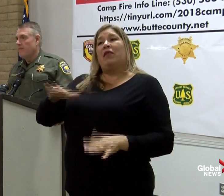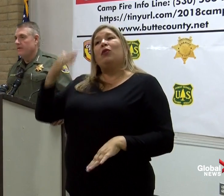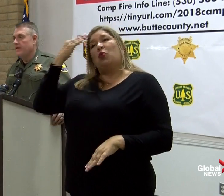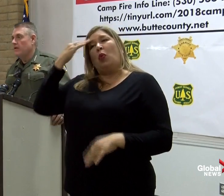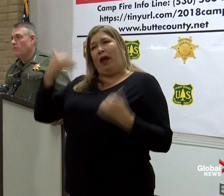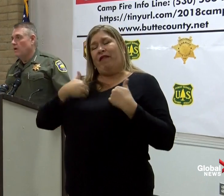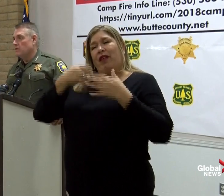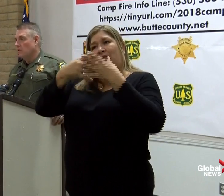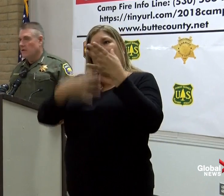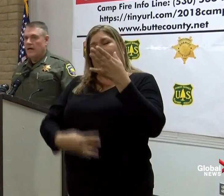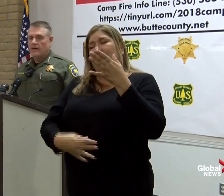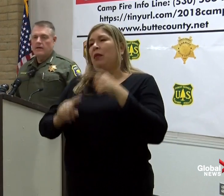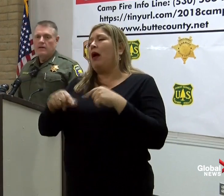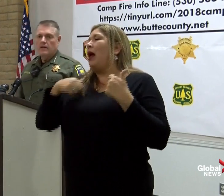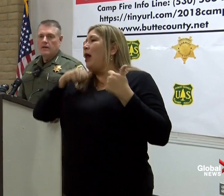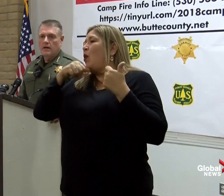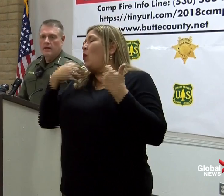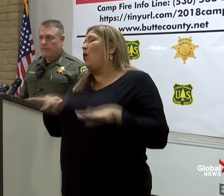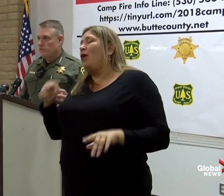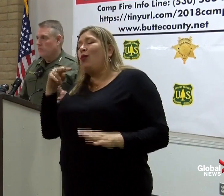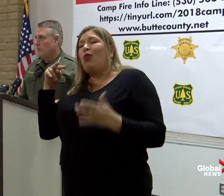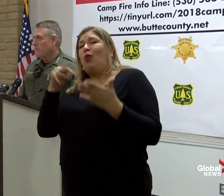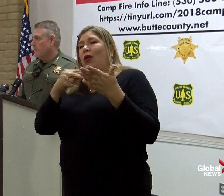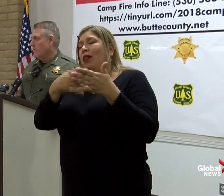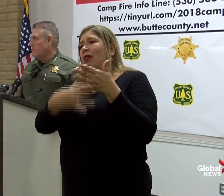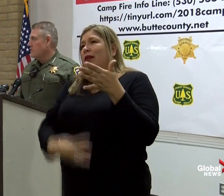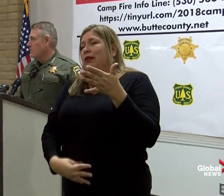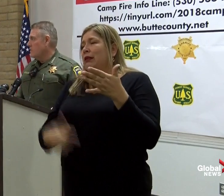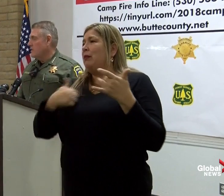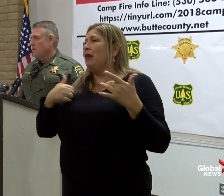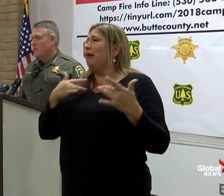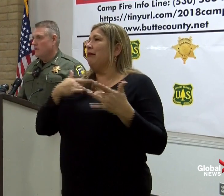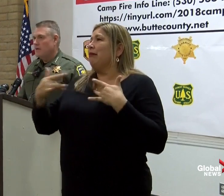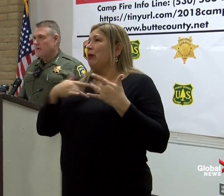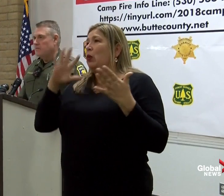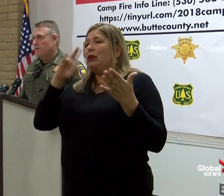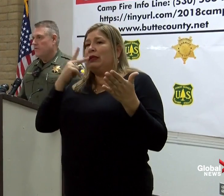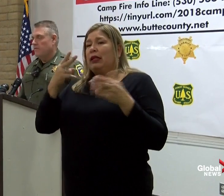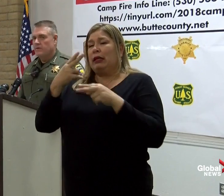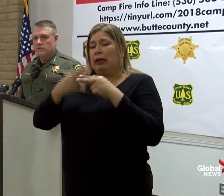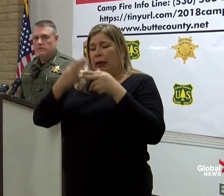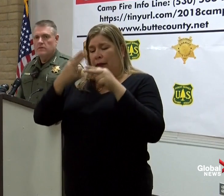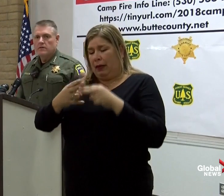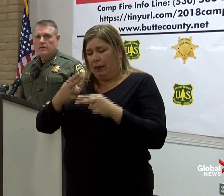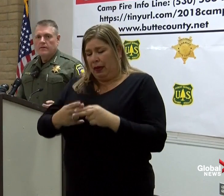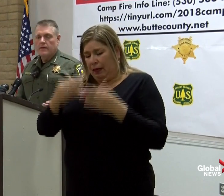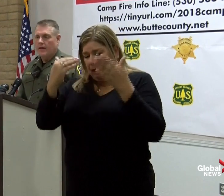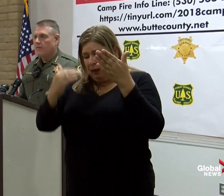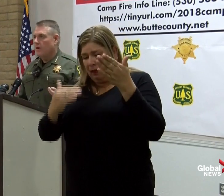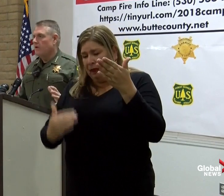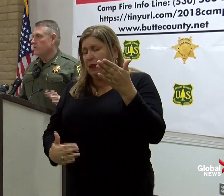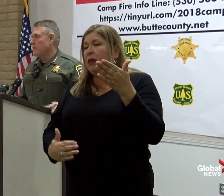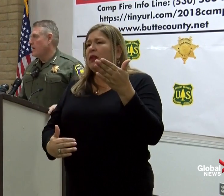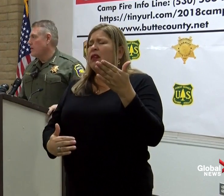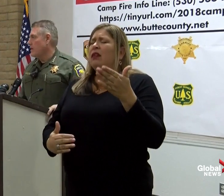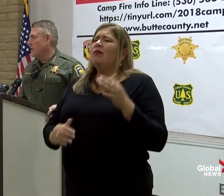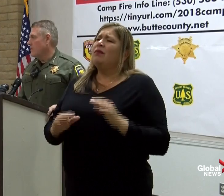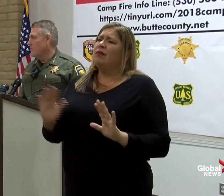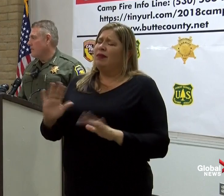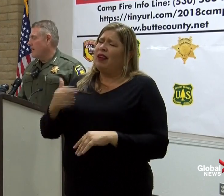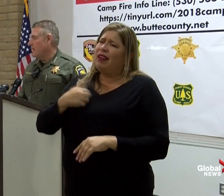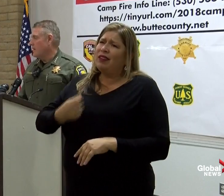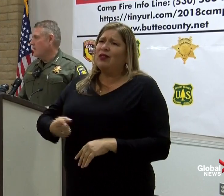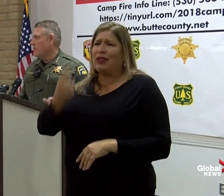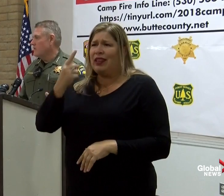of it, but didn't want to look at it, presumably for fear that she would see the names of other individuals. I understand it